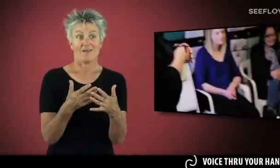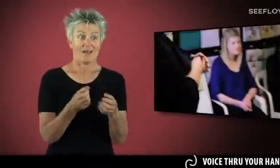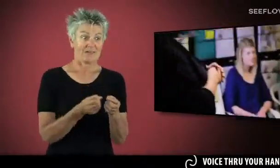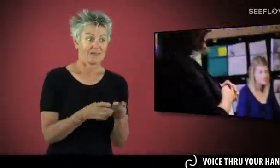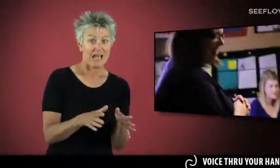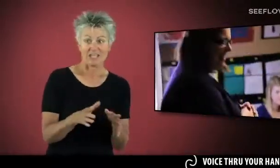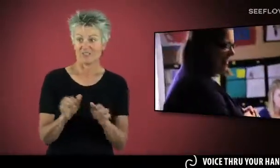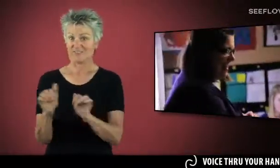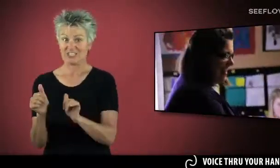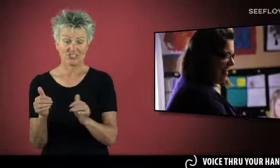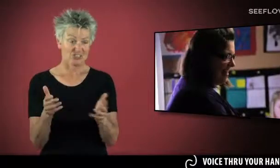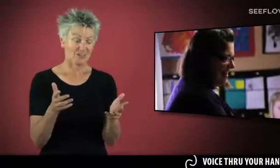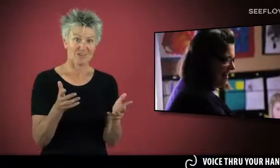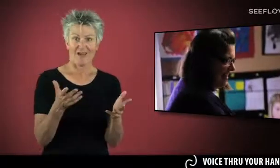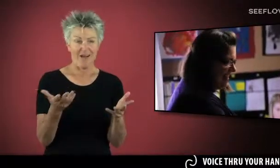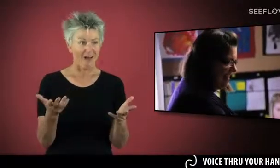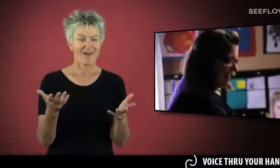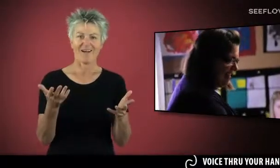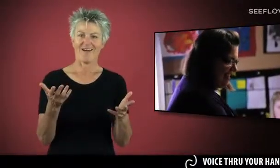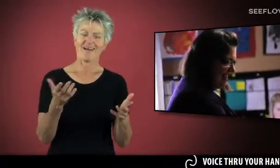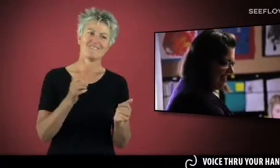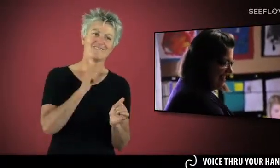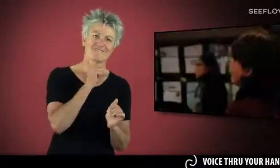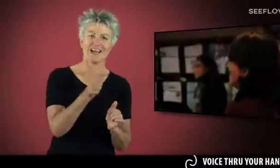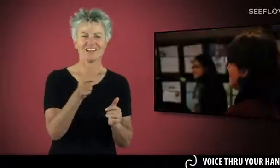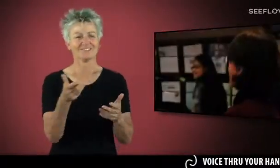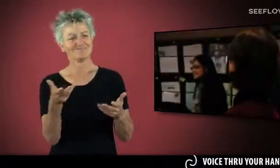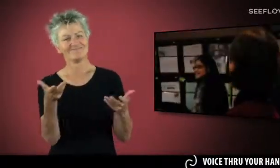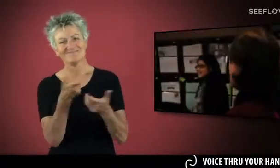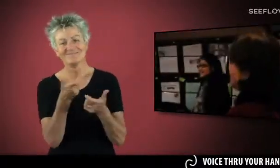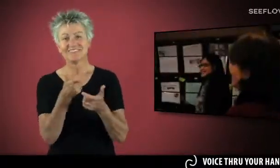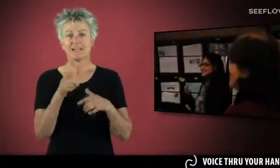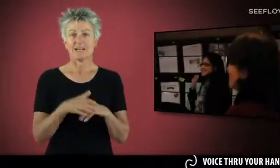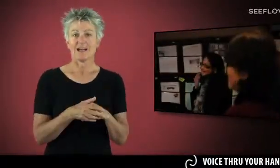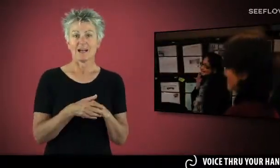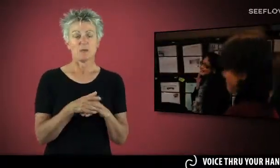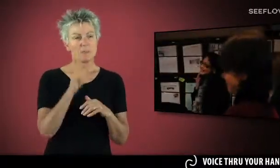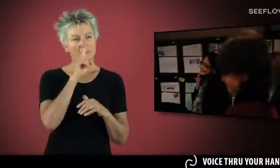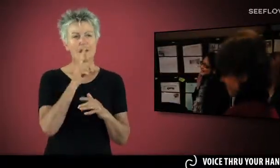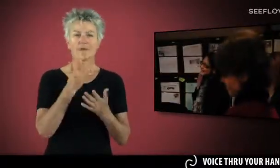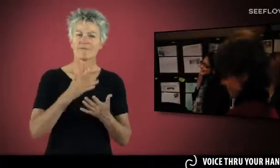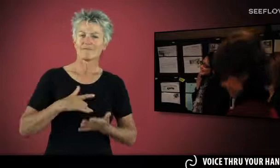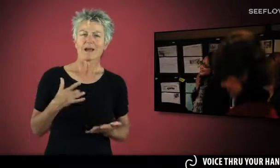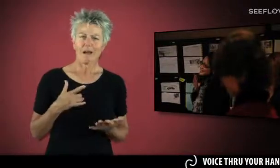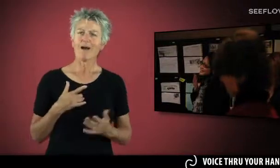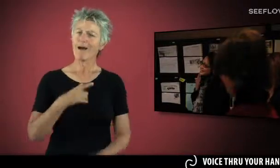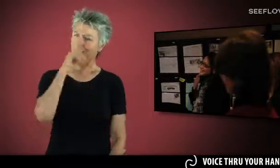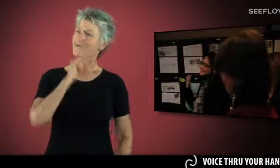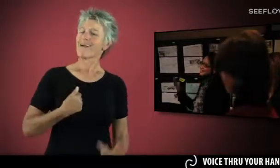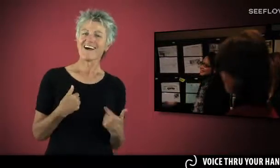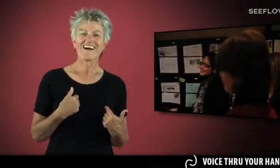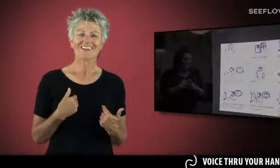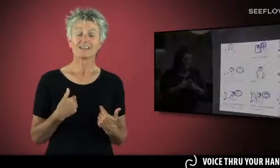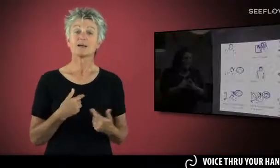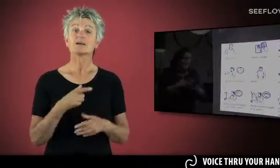and people really get a real understanding and a sense that they can do this. They can really use visual communication